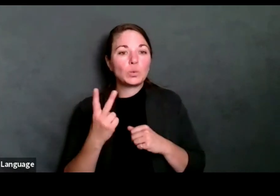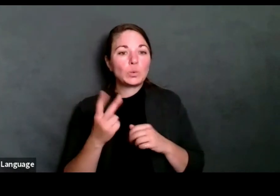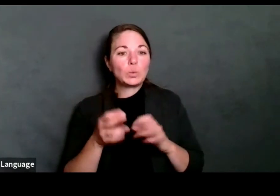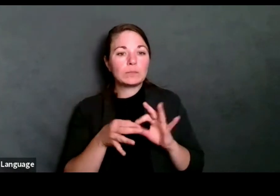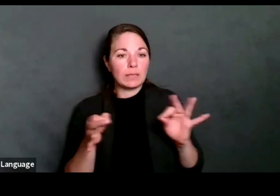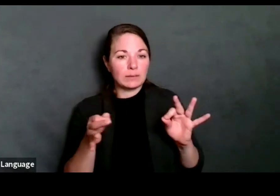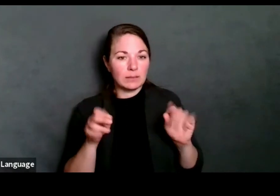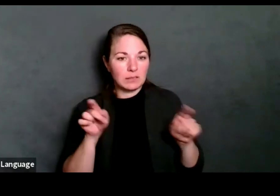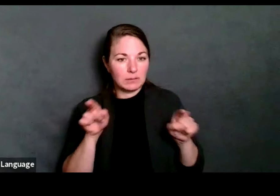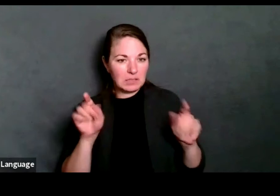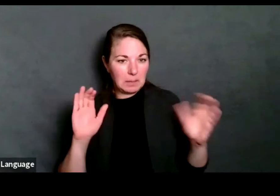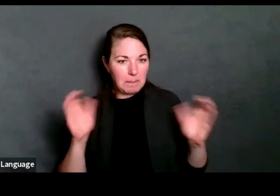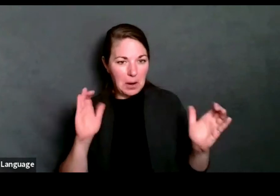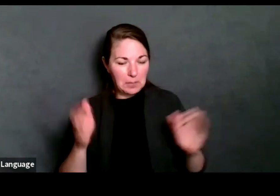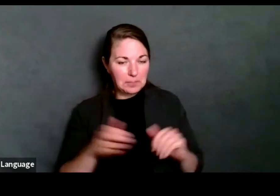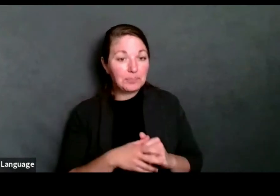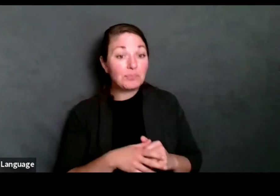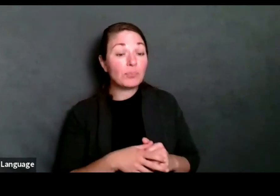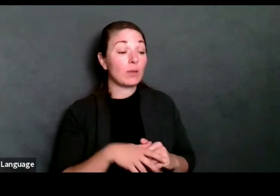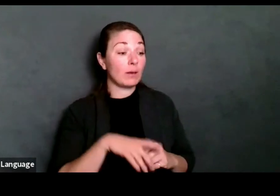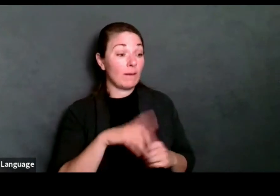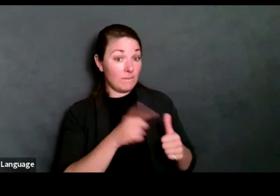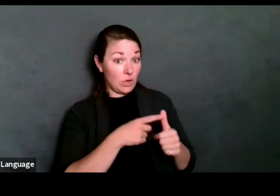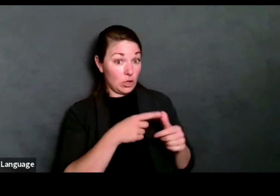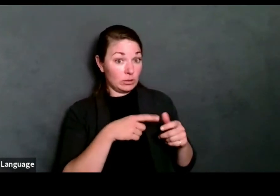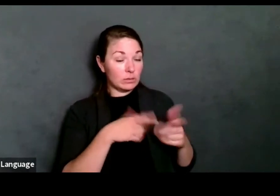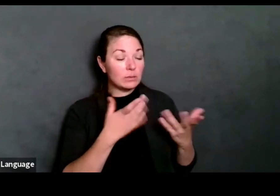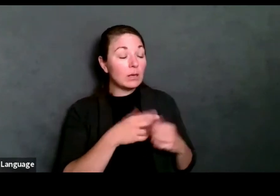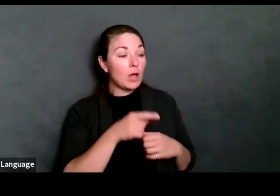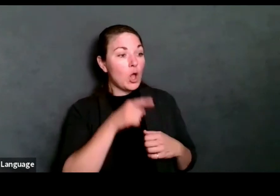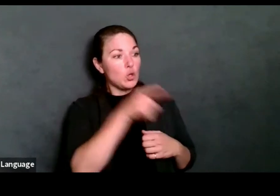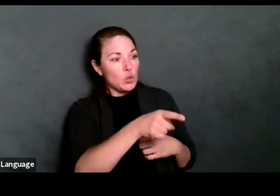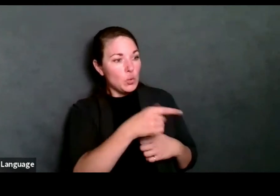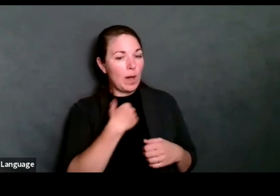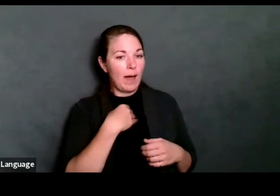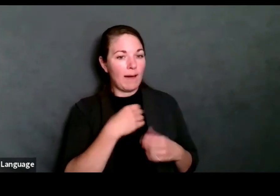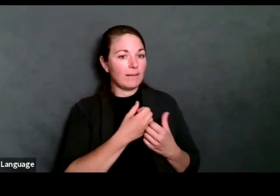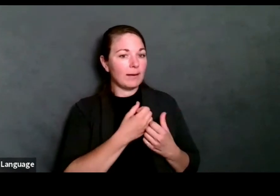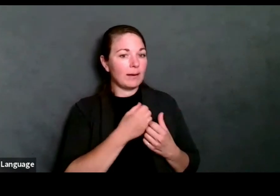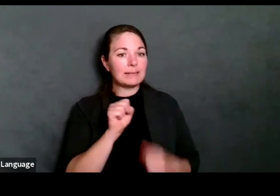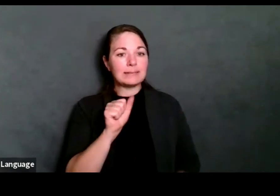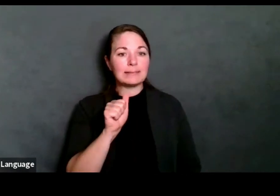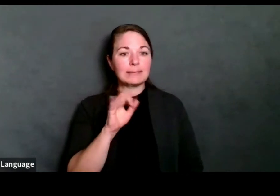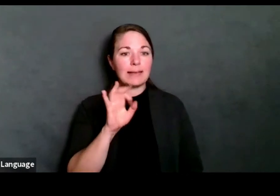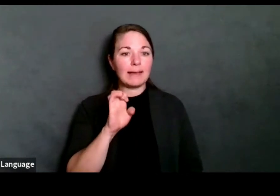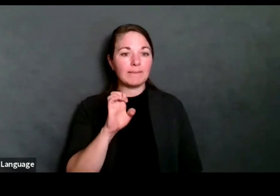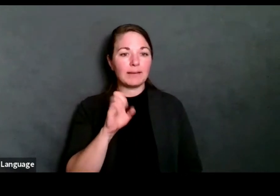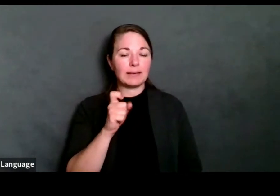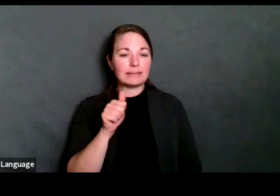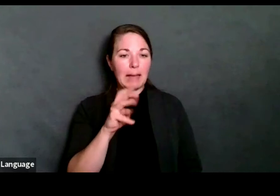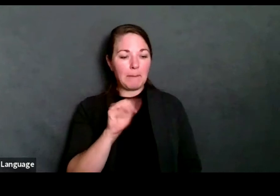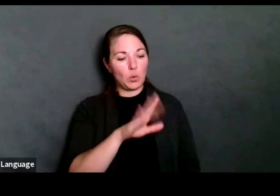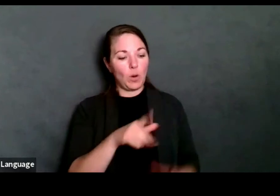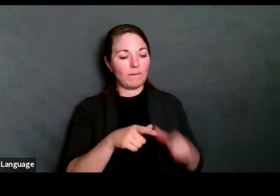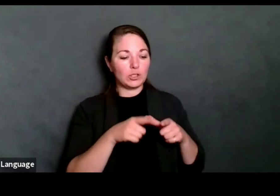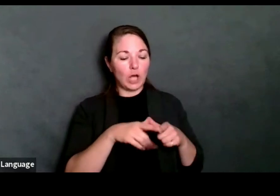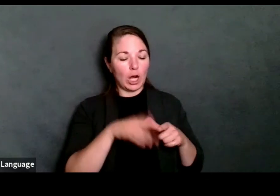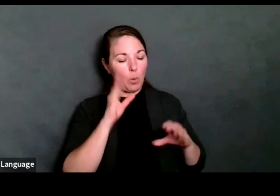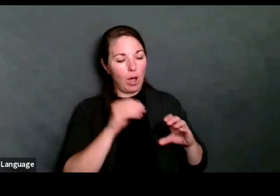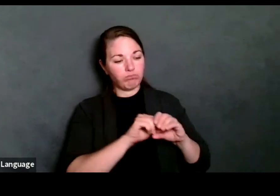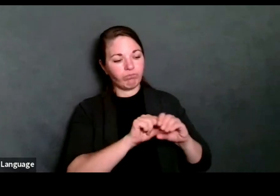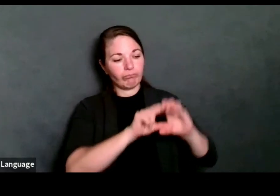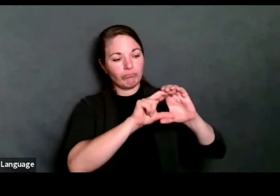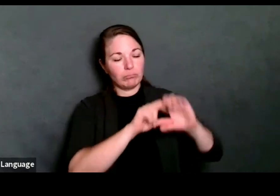these two sentences feel. When you have a SAFE exam, you might have a speculum put into your vagina.